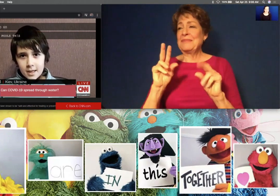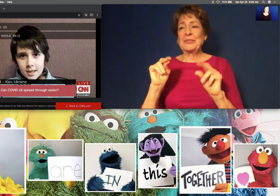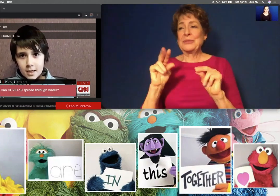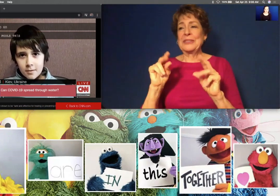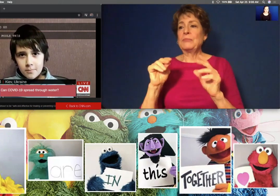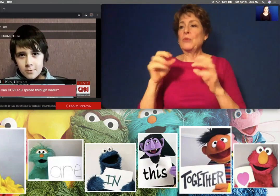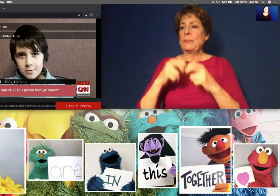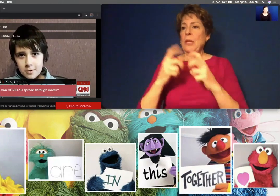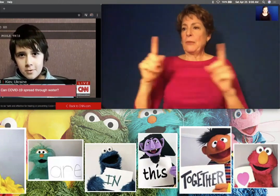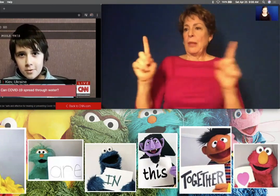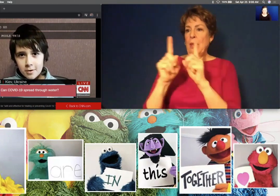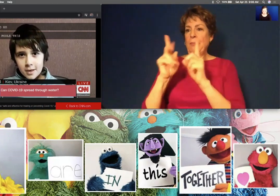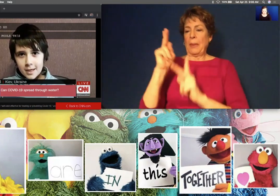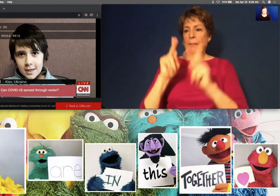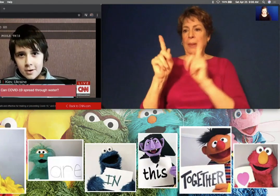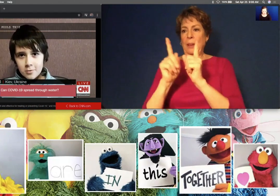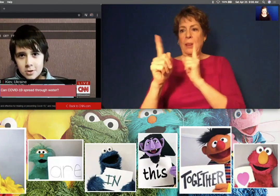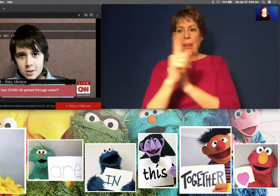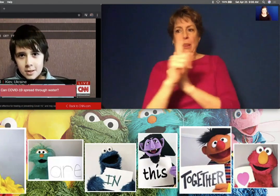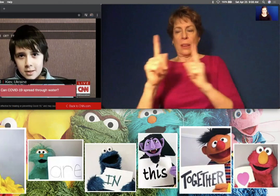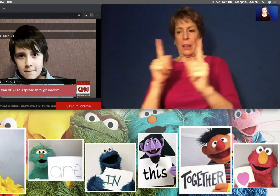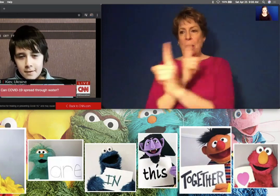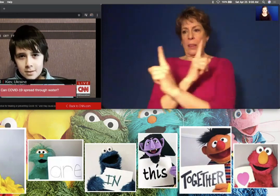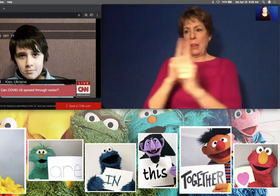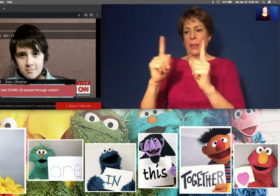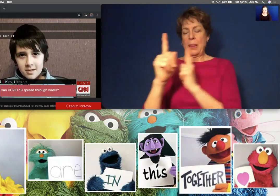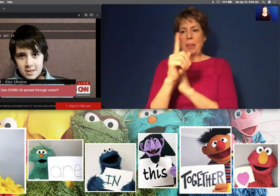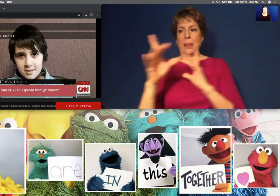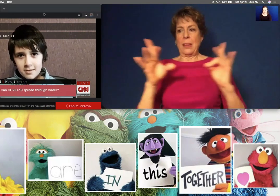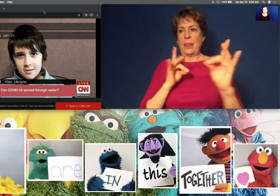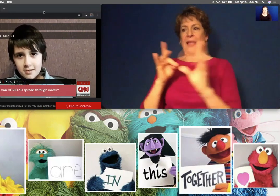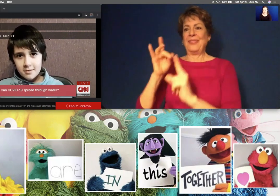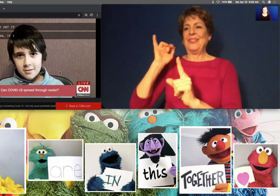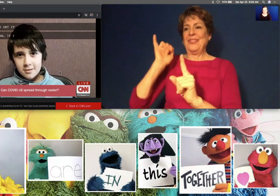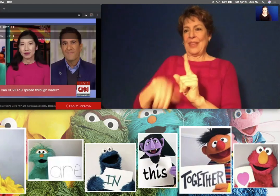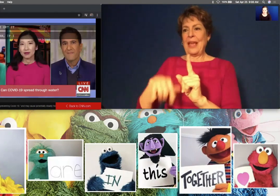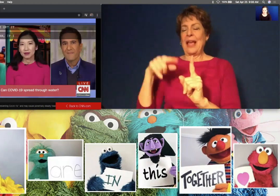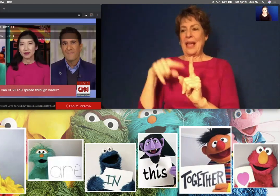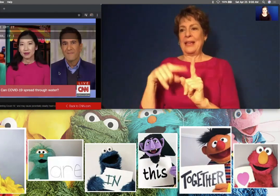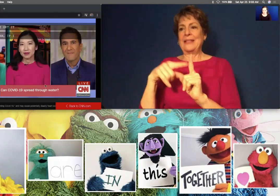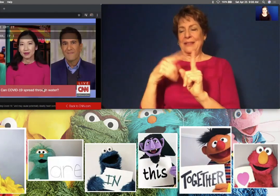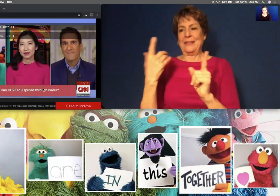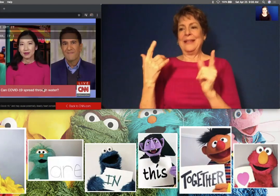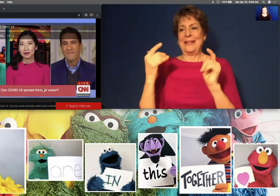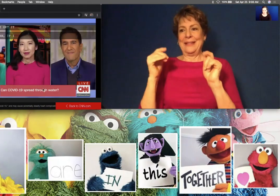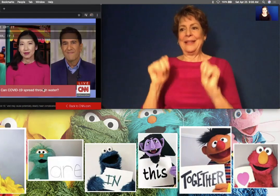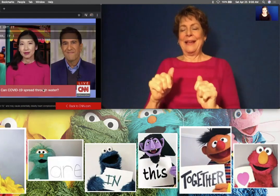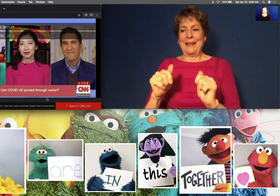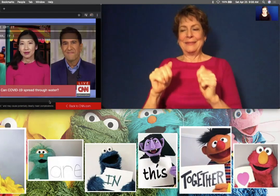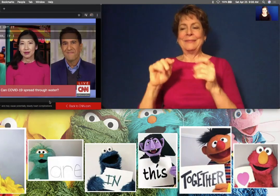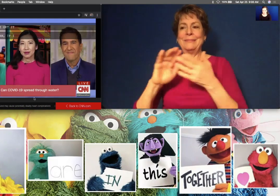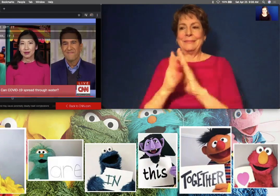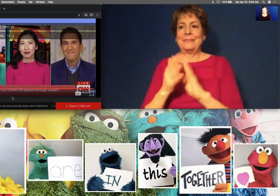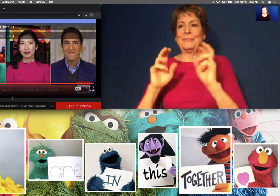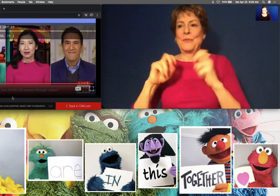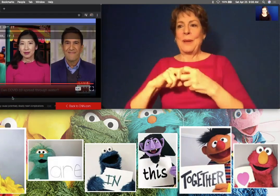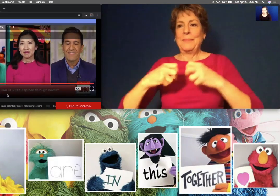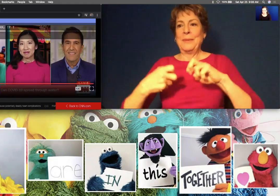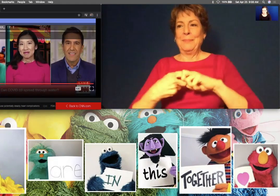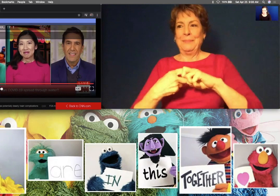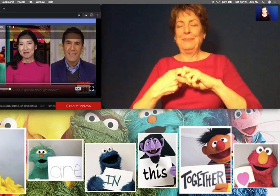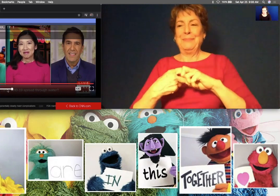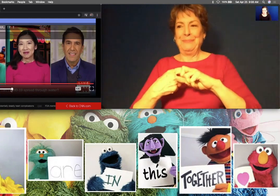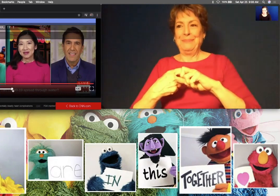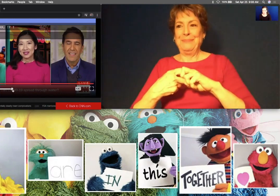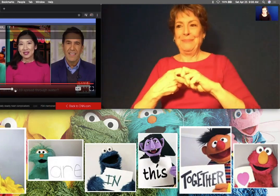So you're not going to get it from swimming in the pool or from swimming in the ocean. The problem, though, is if there are other people around you at the